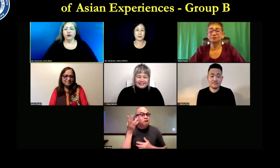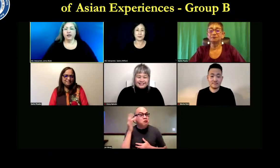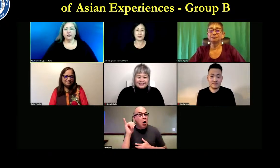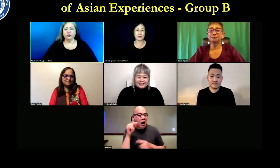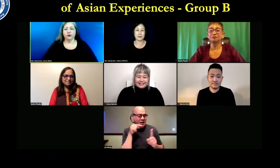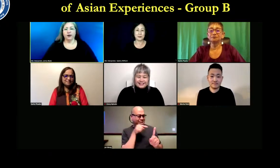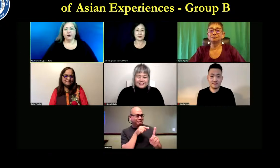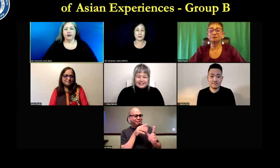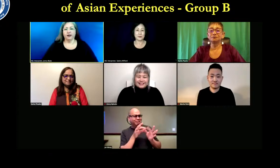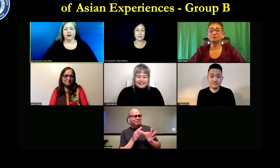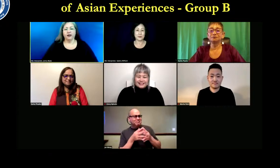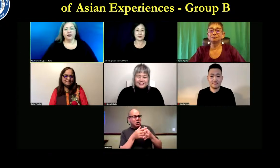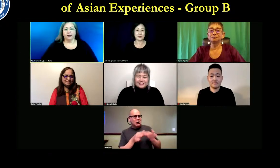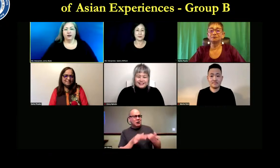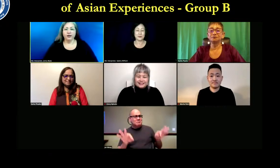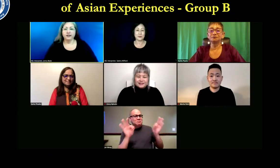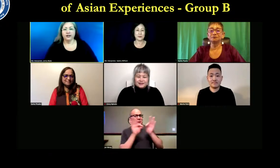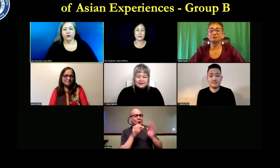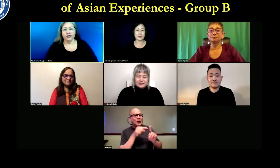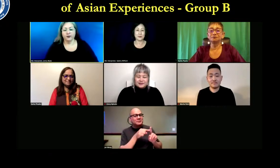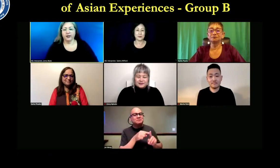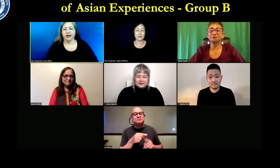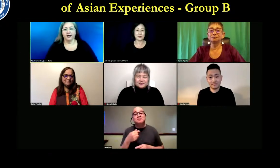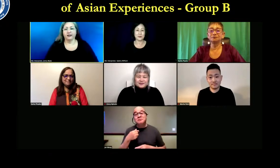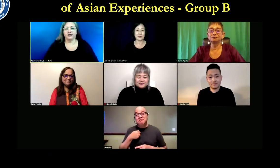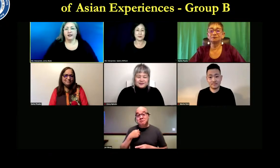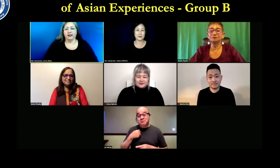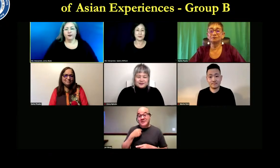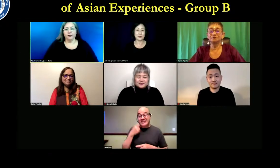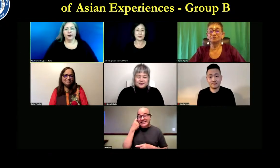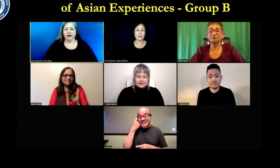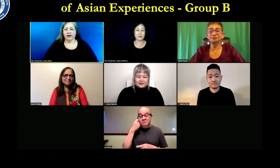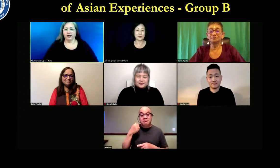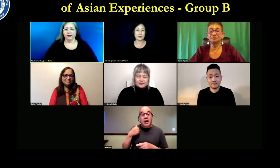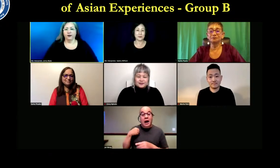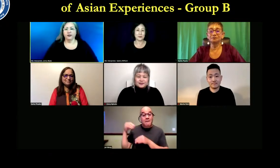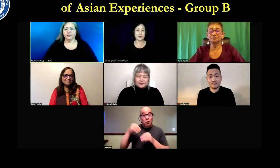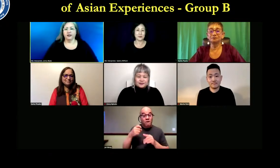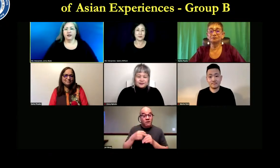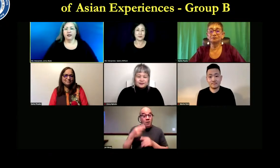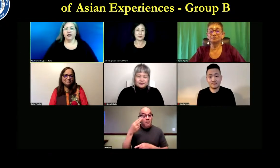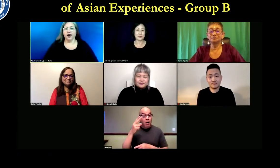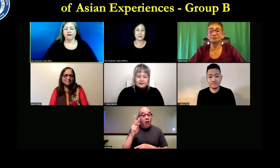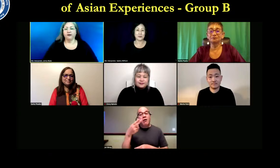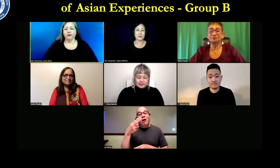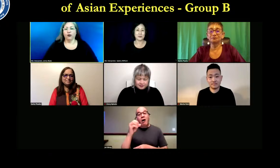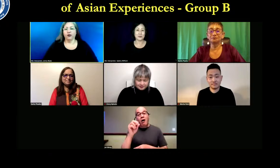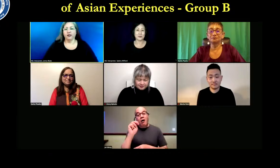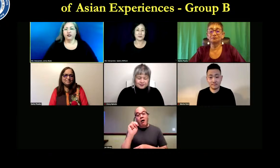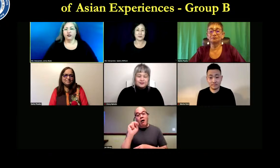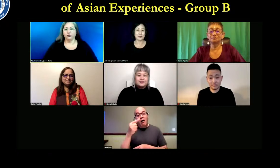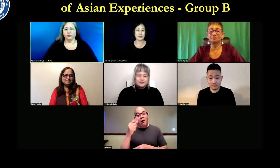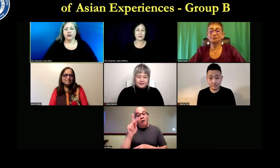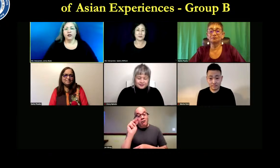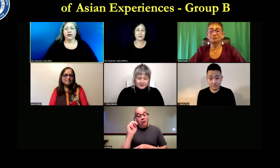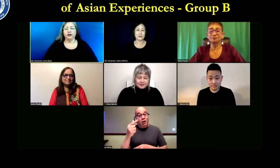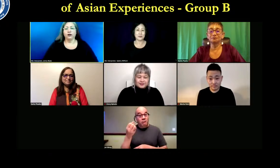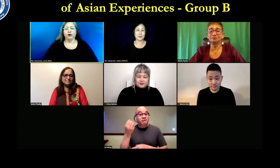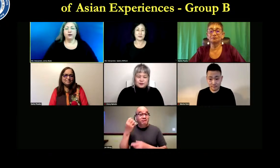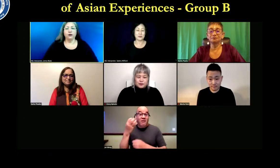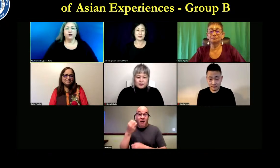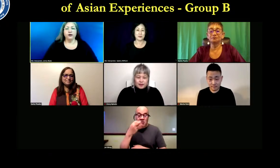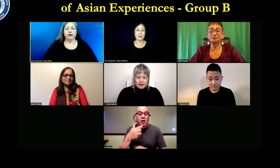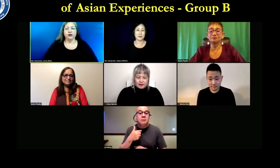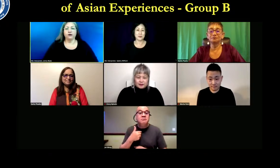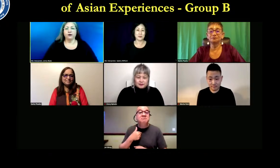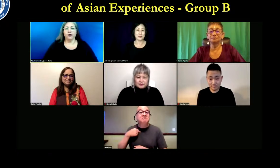I relocated to America, the reason was because in America, there was a lot of important issues. You know,